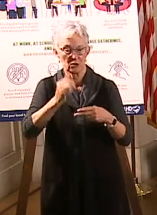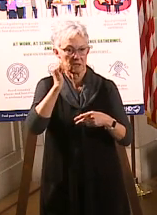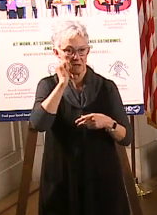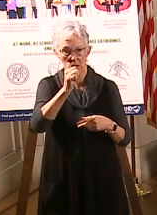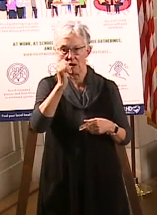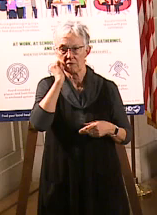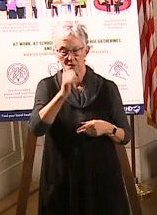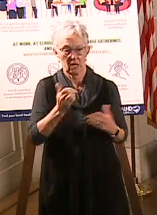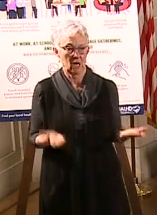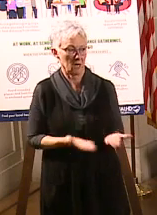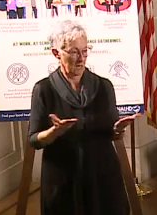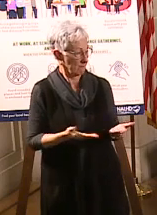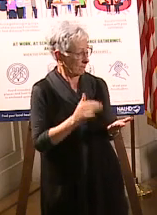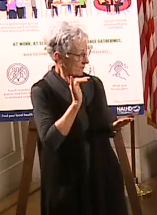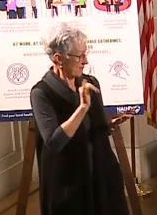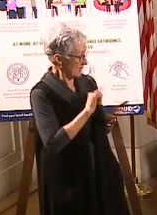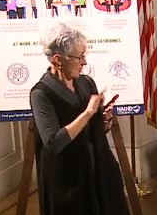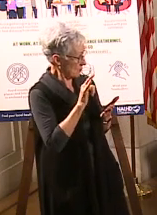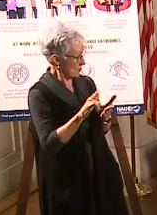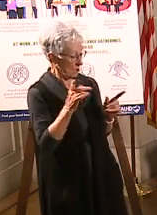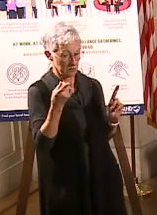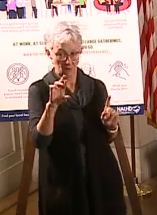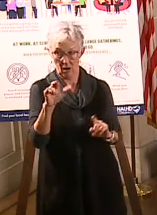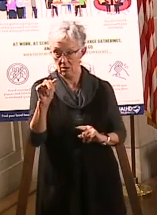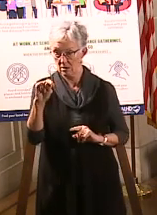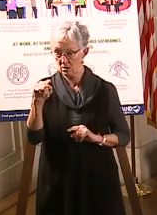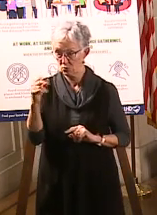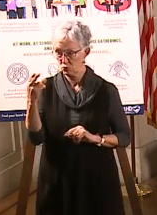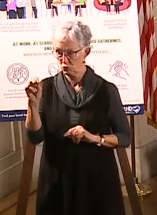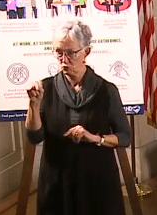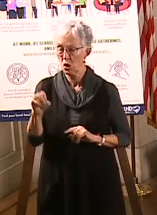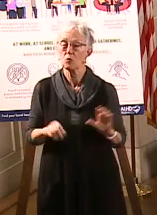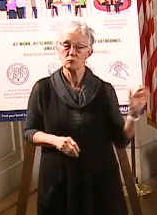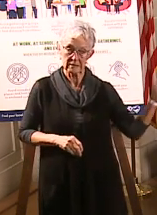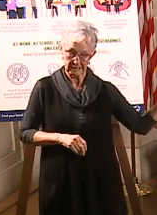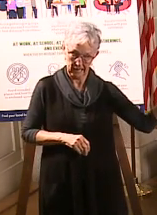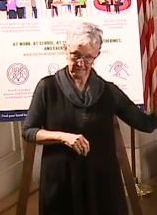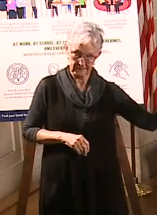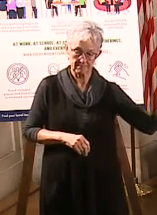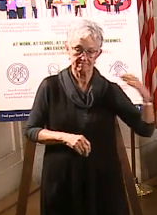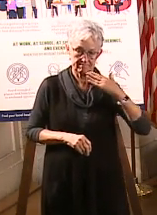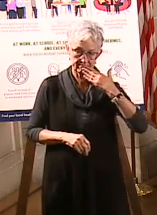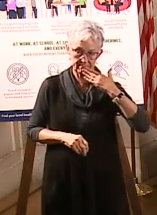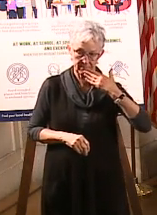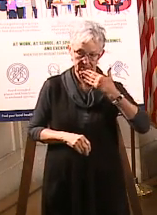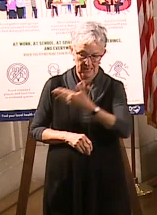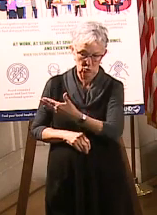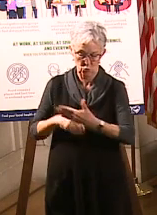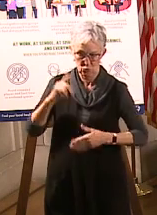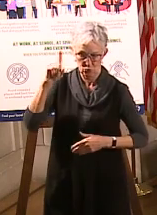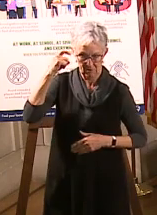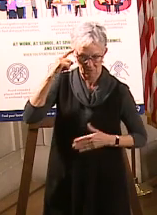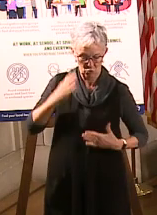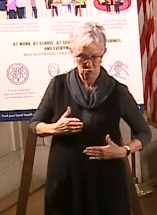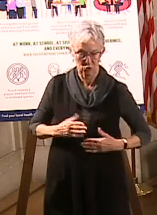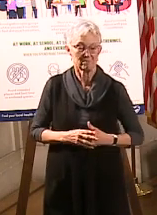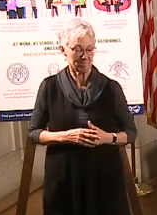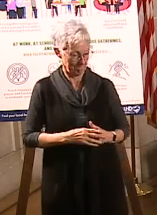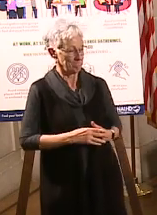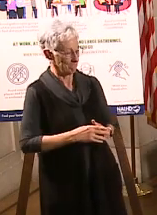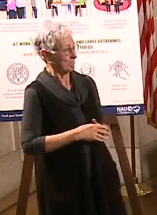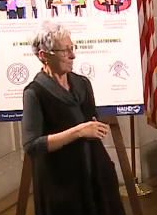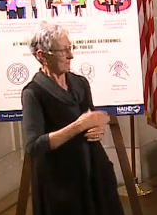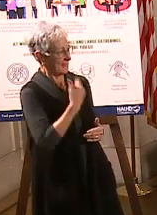Does that kind of cover it, Dr. Anthone? I think so, Governor. Thank you. Great. Thank you very much. Appreciate it. All right.